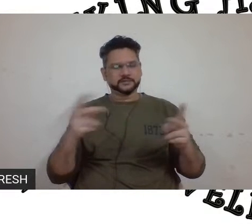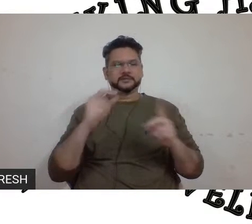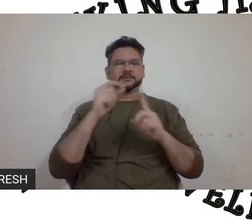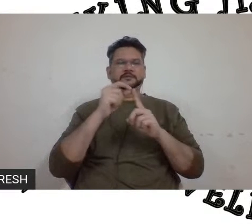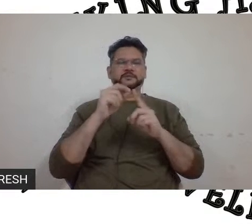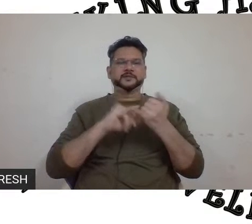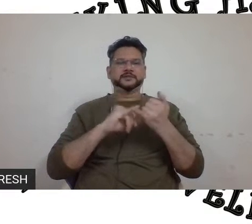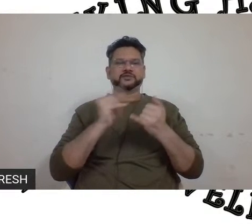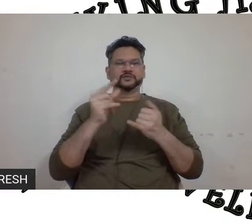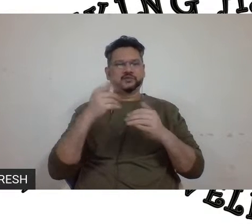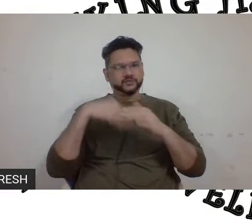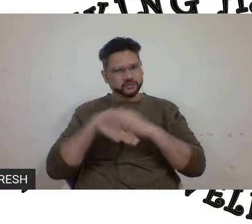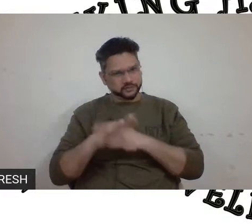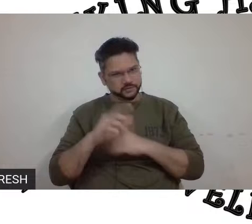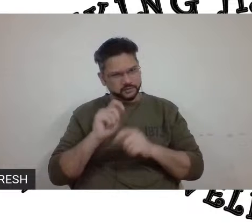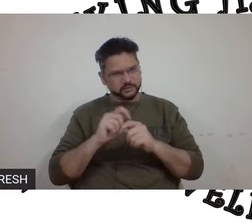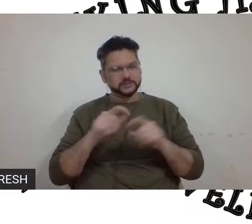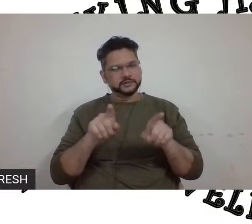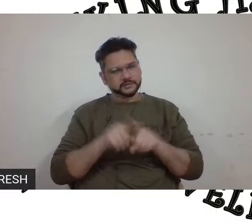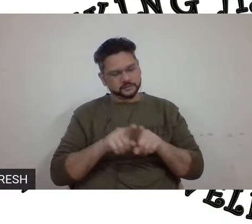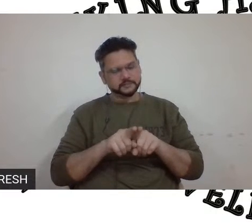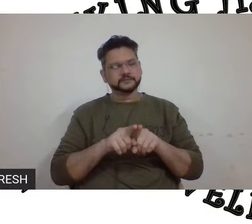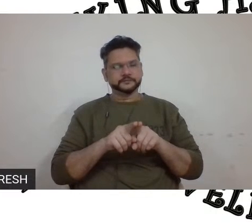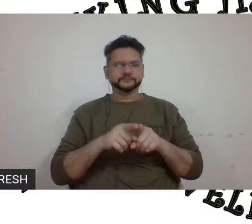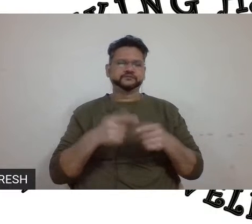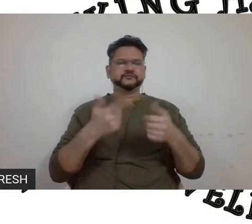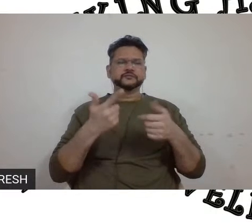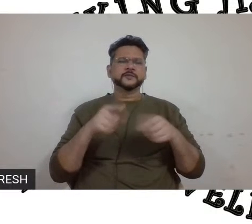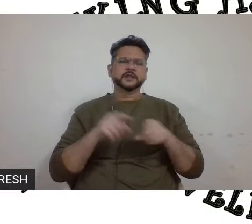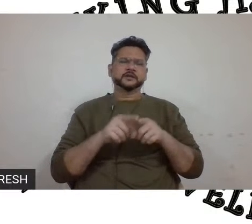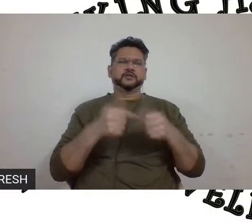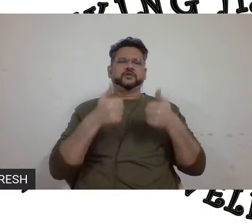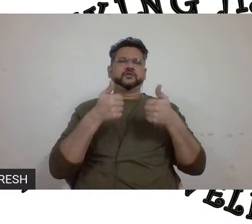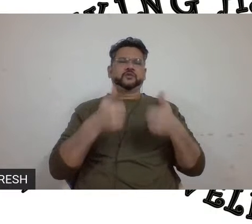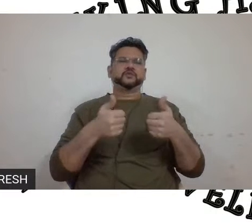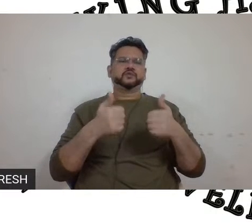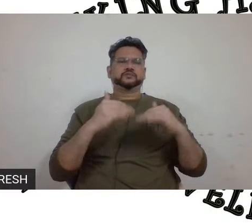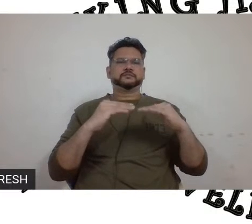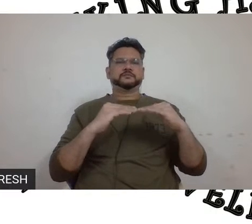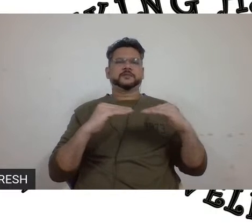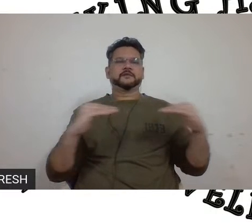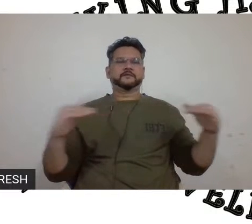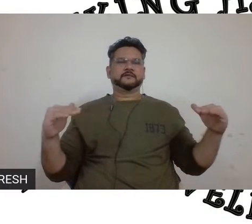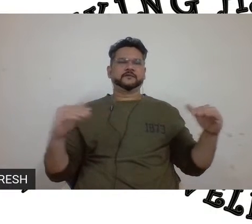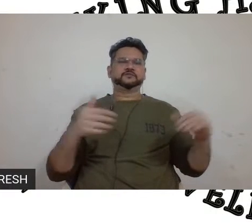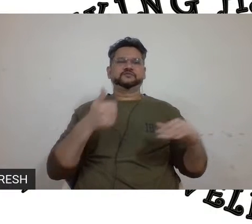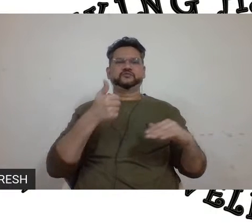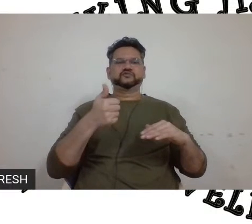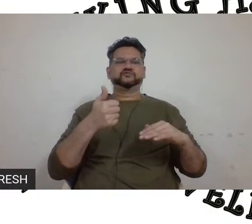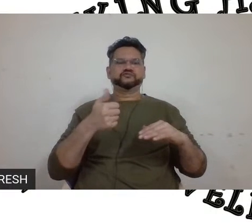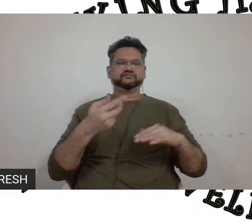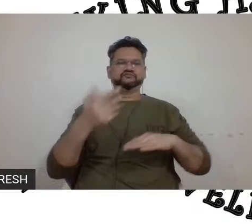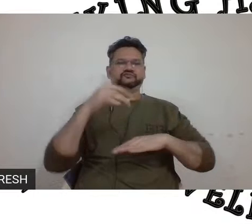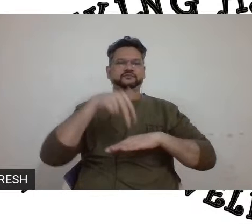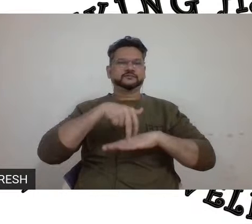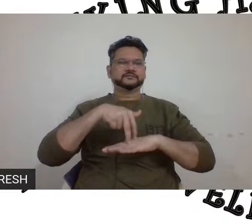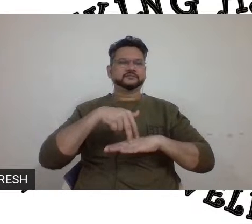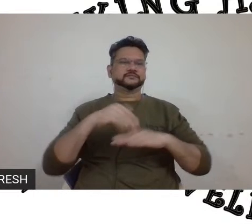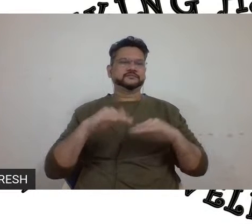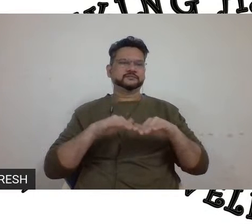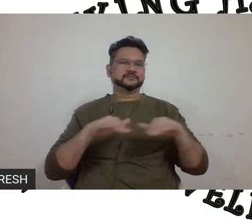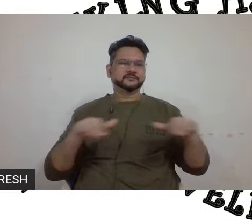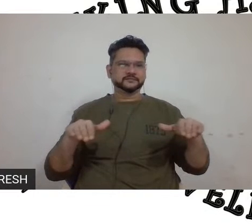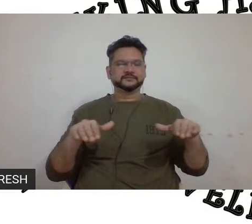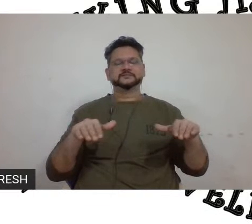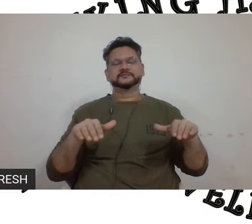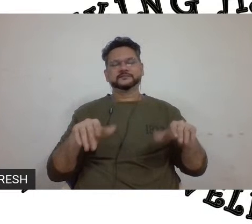it also provides you with a good platform to live basically a good life and contribute in